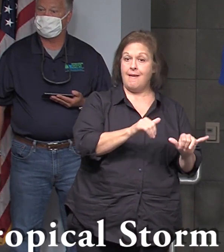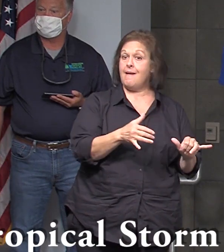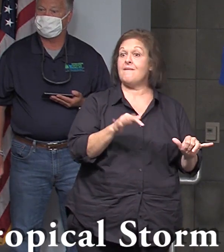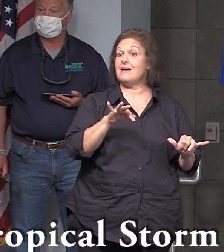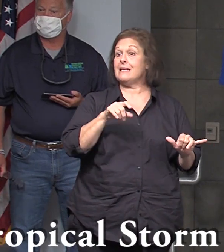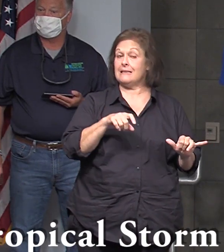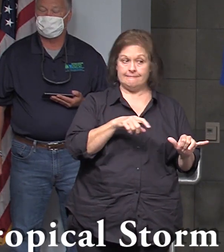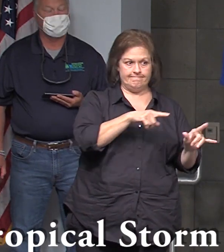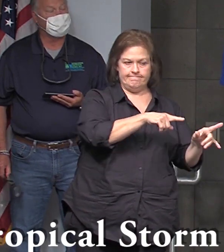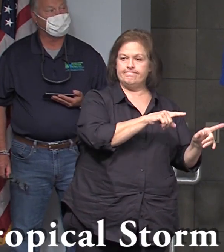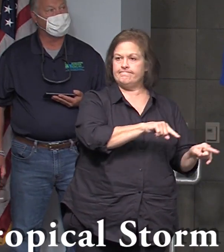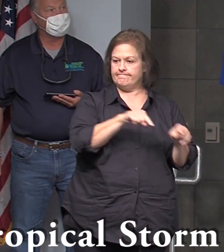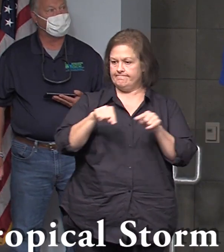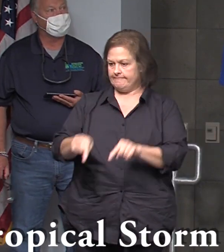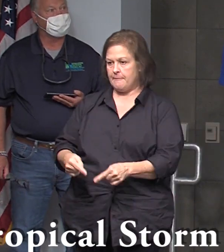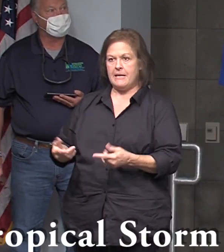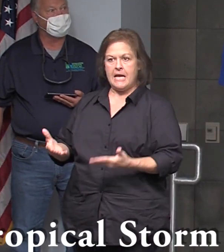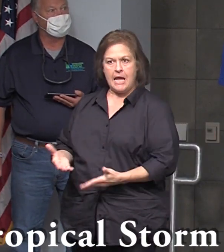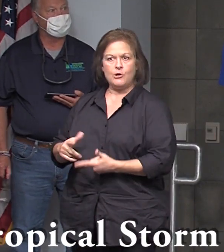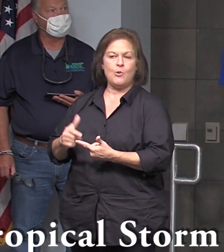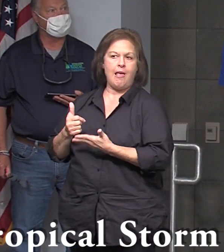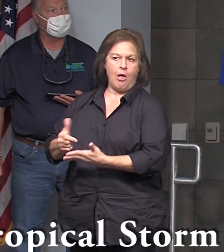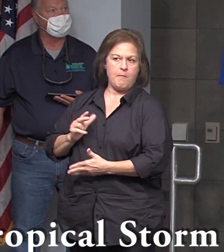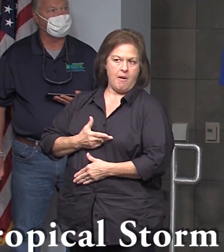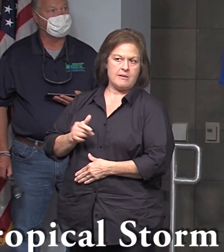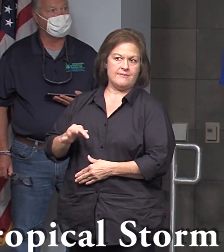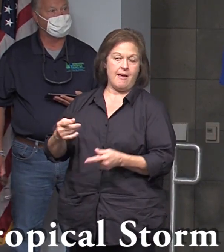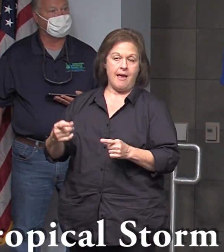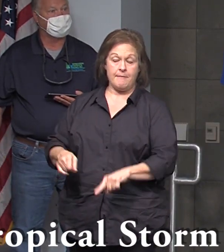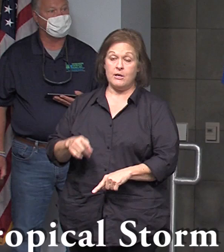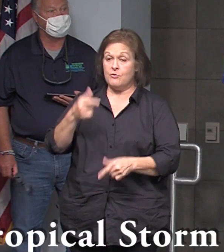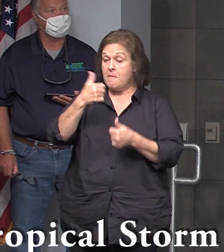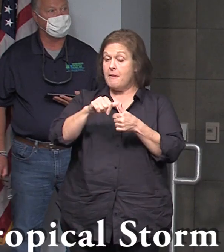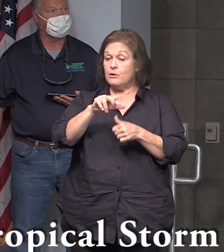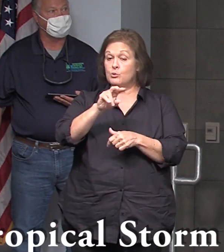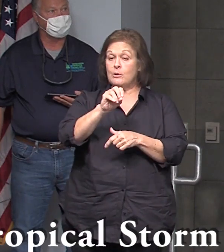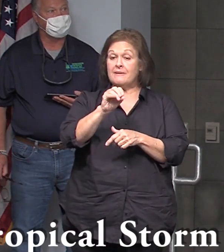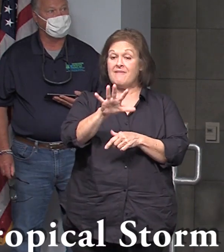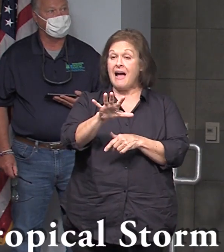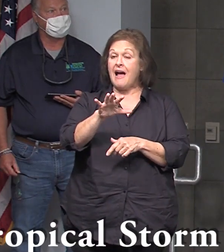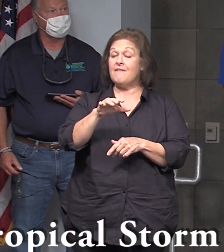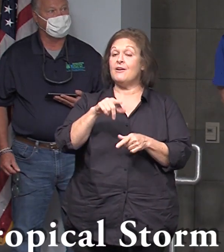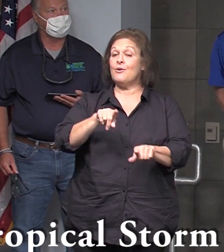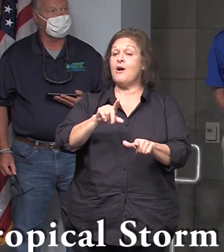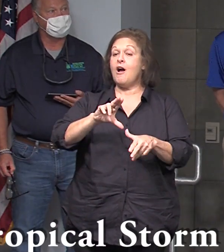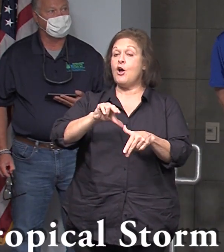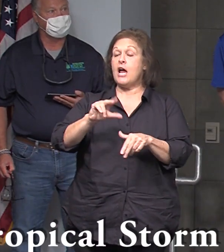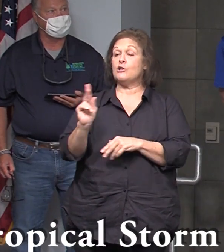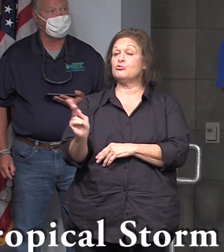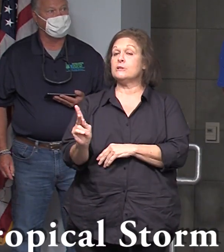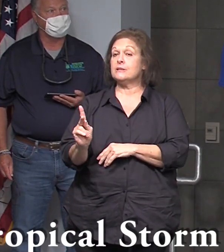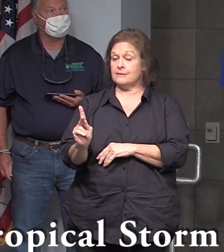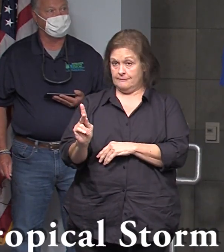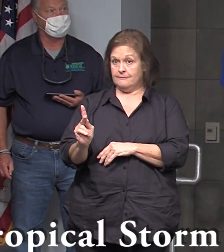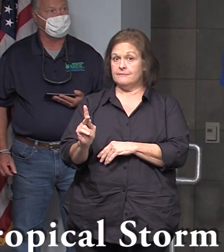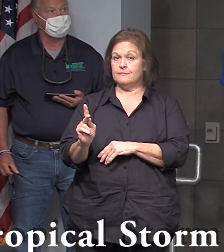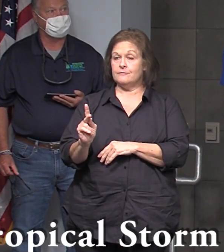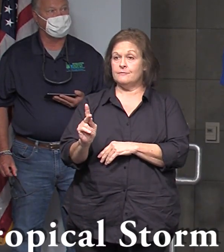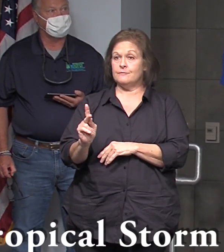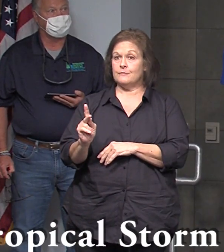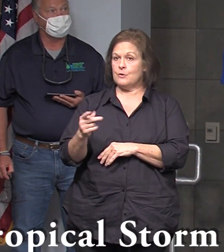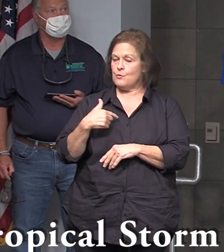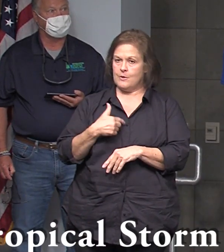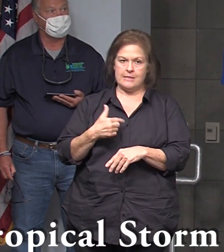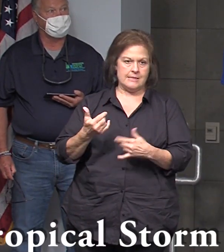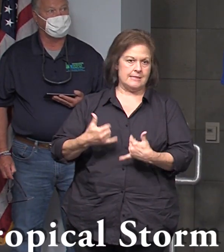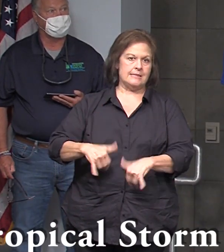said, this situation is not new. If you think back to 2005, August 29th, Hurricane Katrina hit. We're still reeling